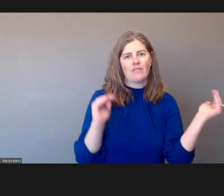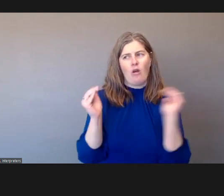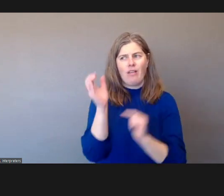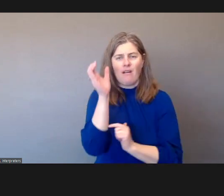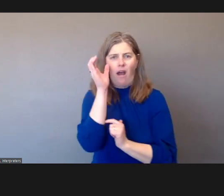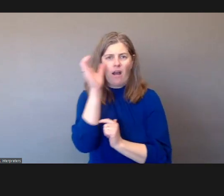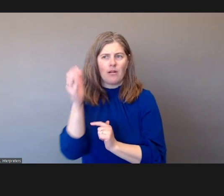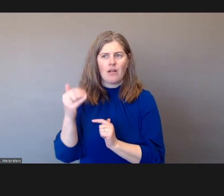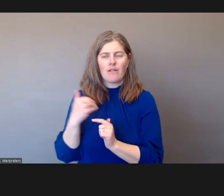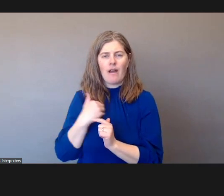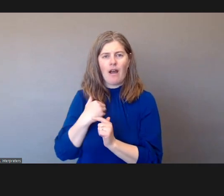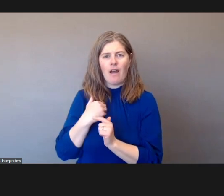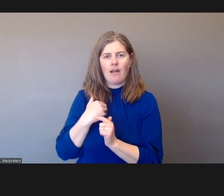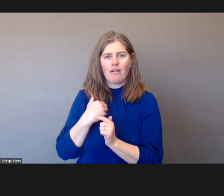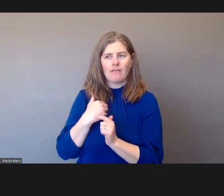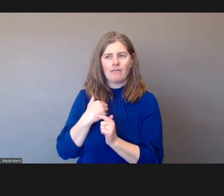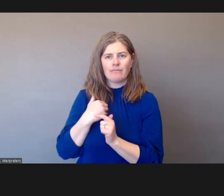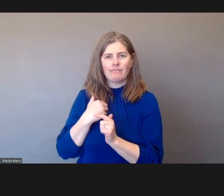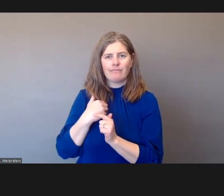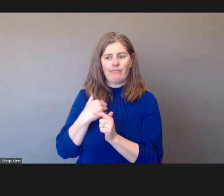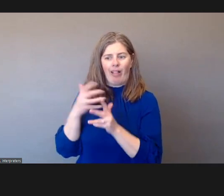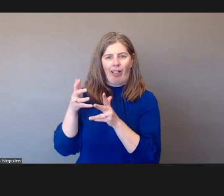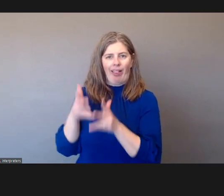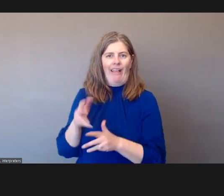of excess deaths